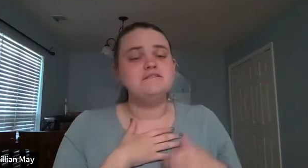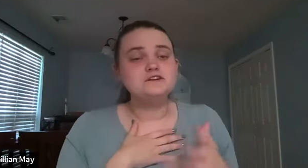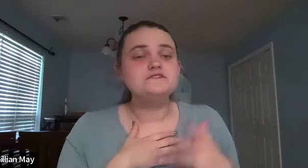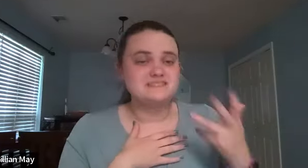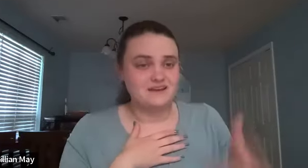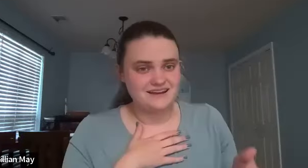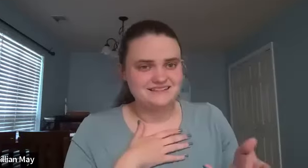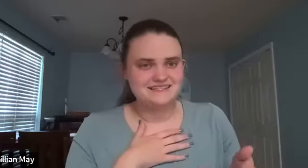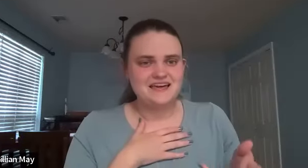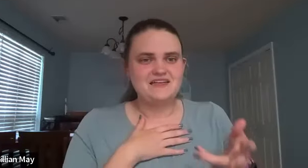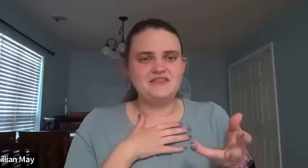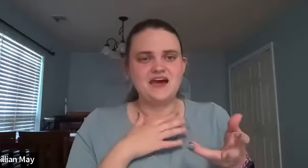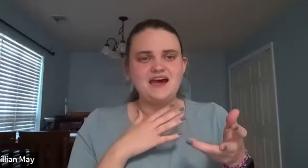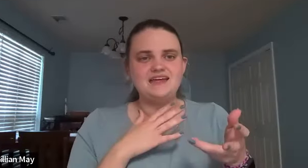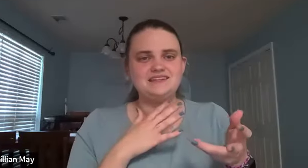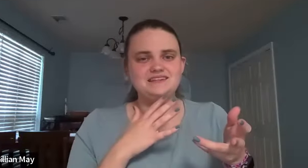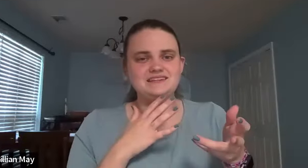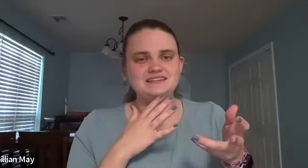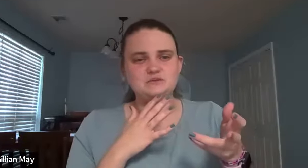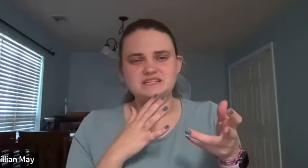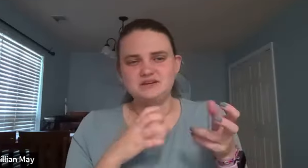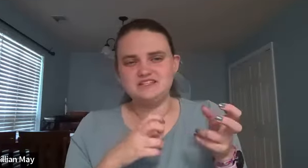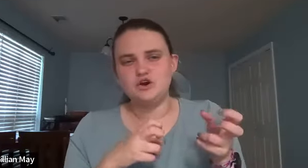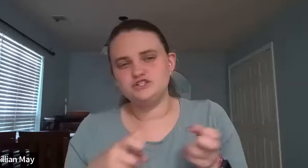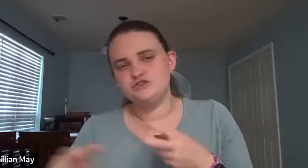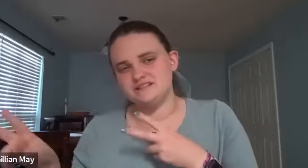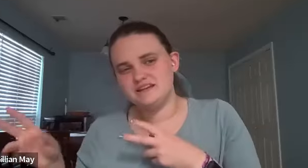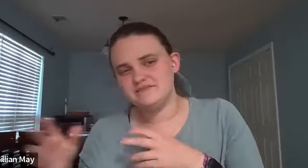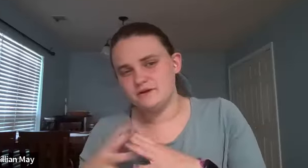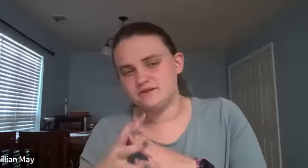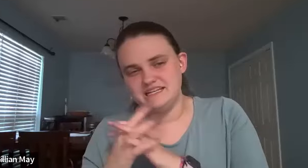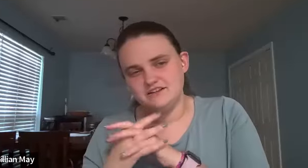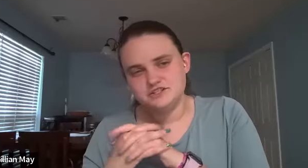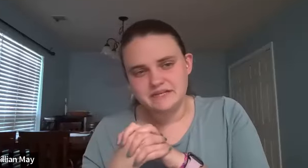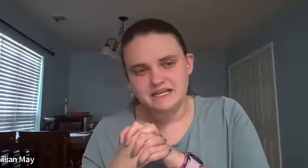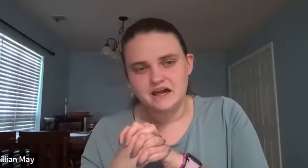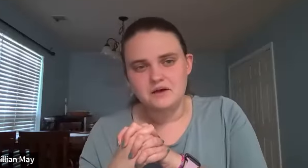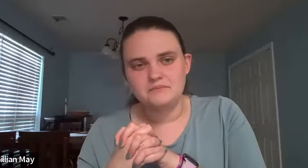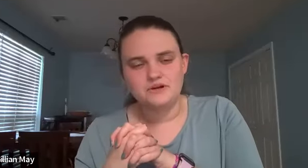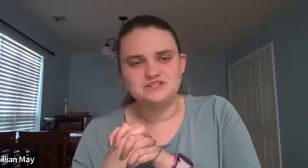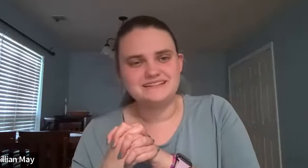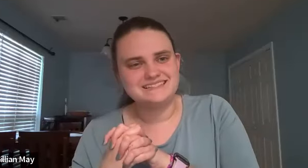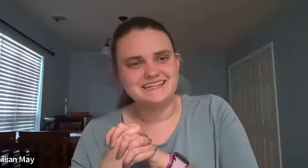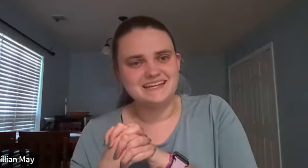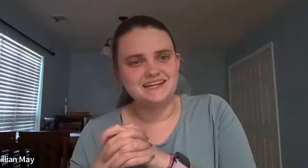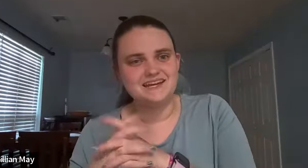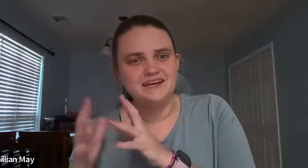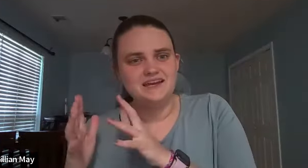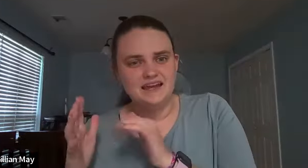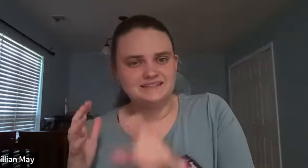very few signs that it's almost like it's hard to translate to English meaning. But once you like see it in